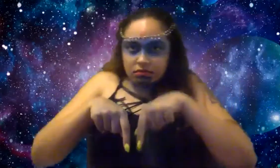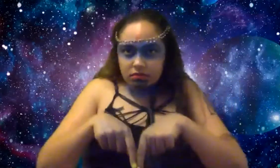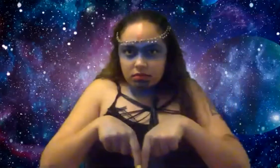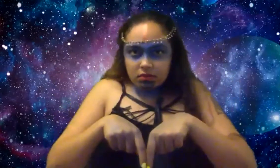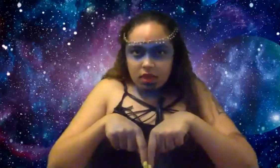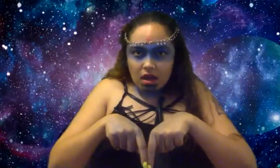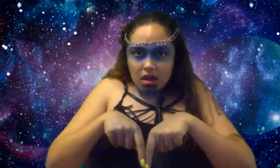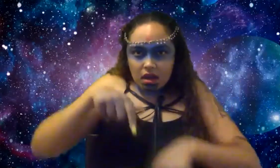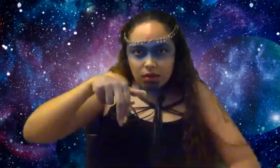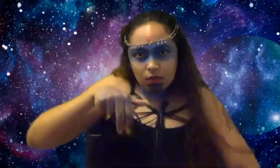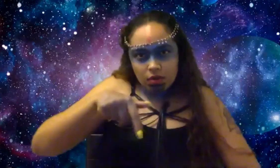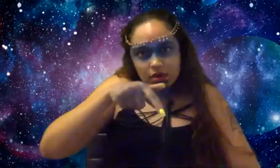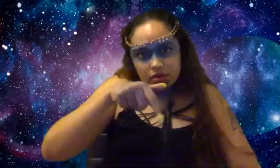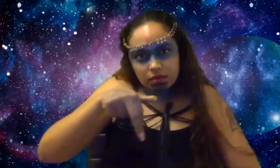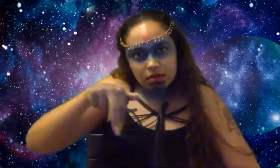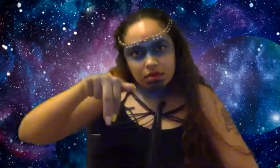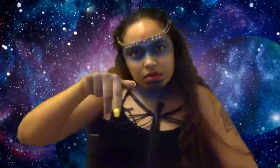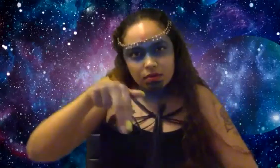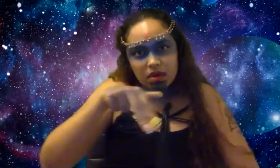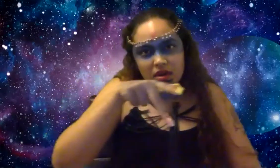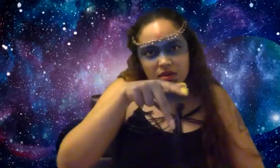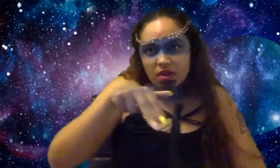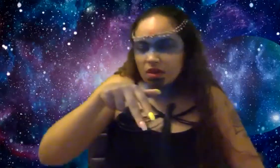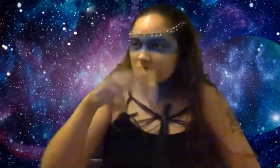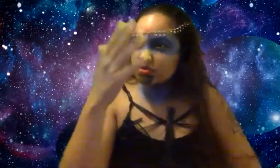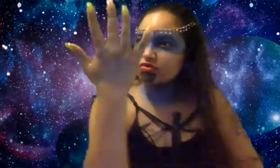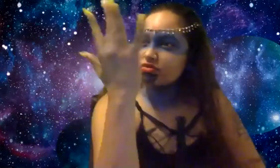I opened my spacecraft and I got out.